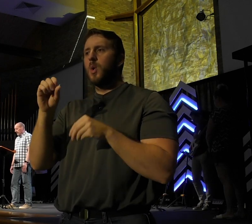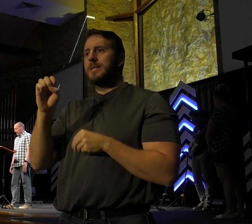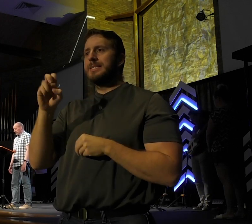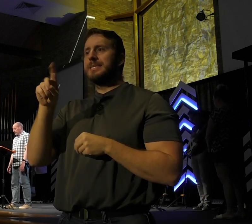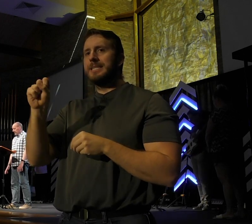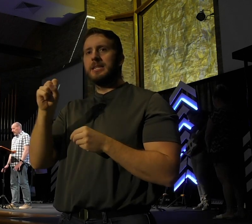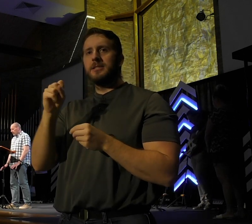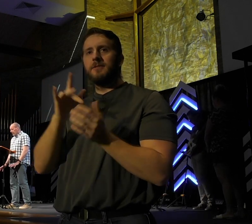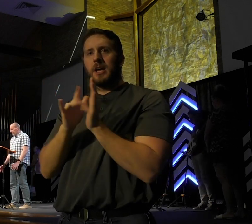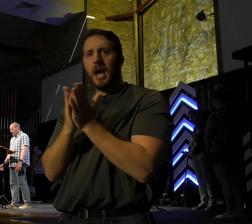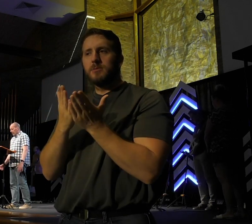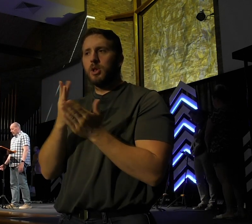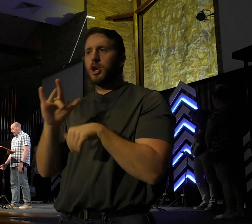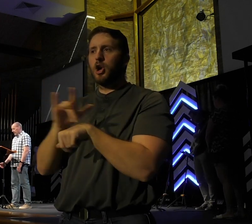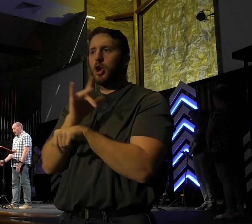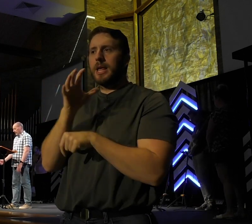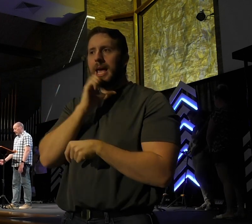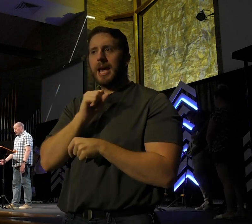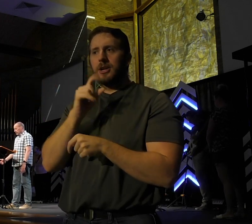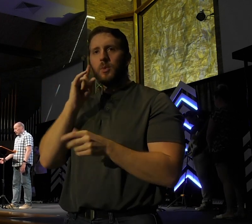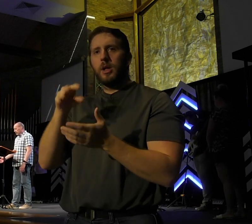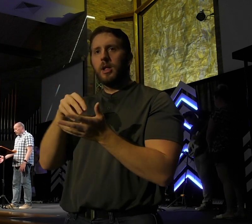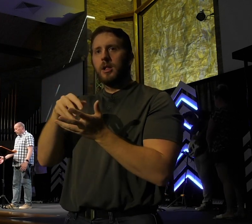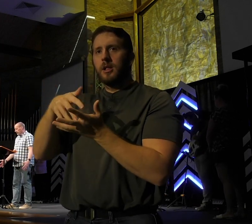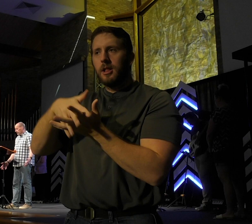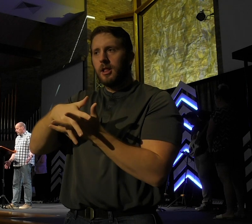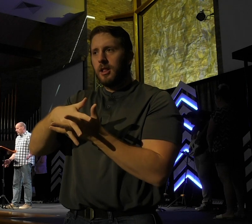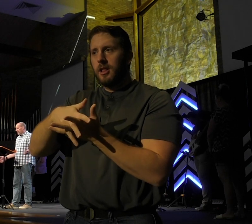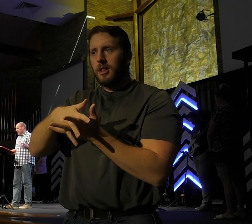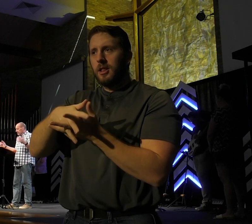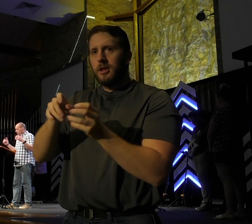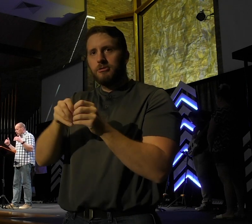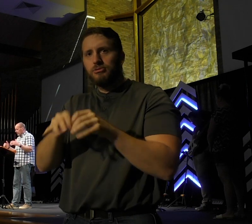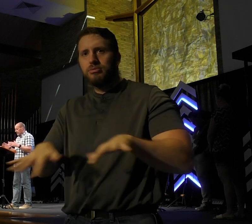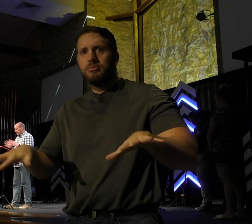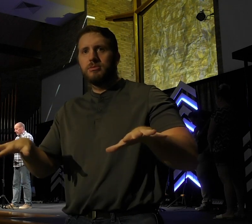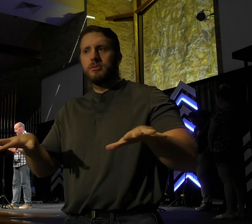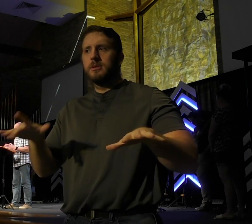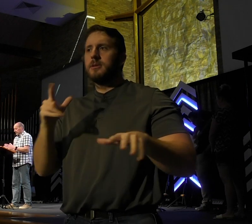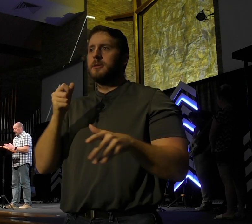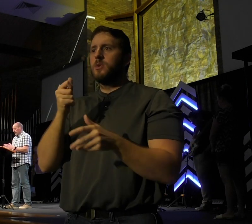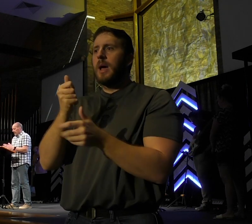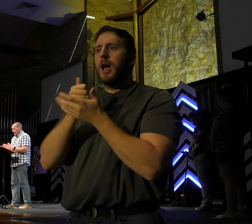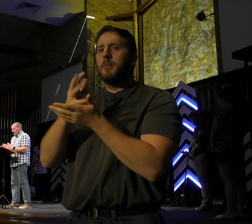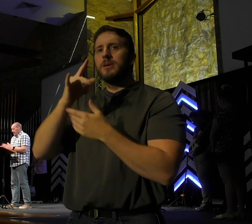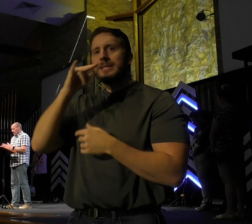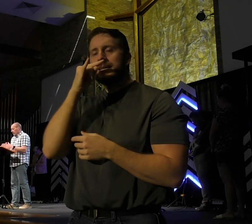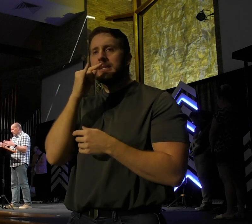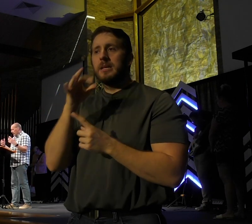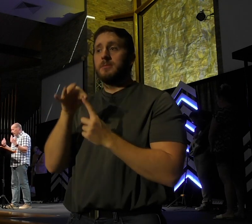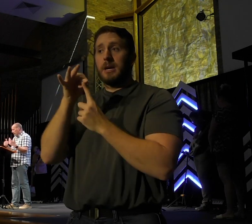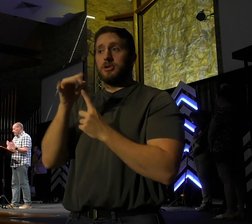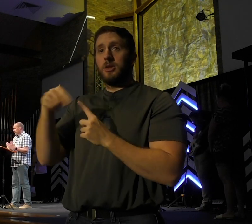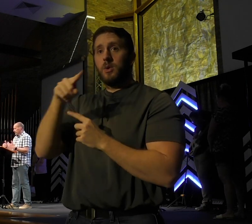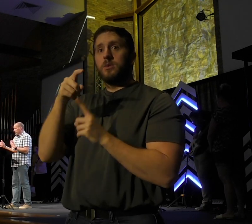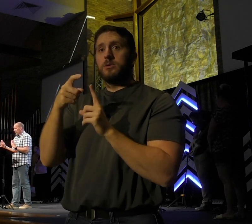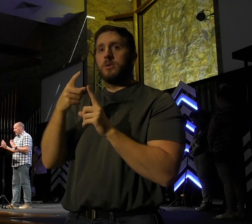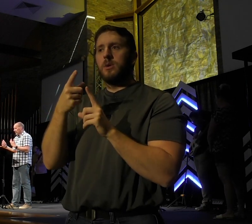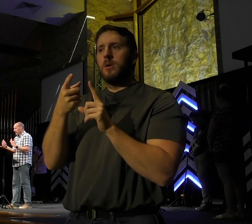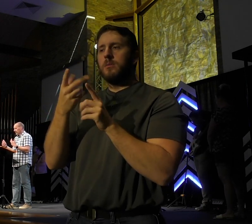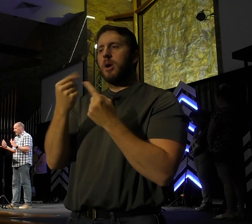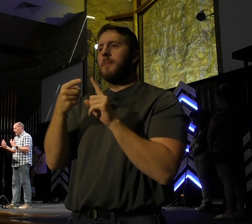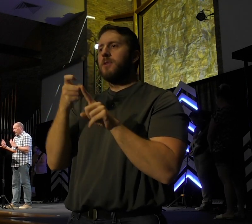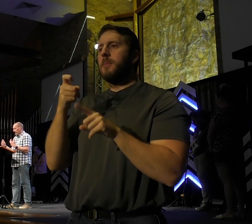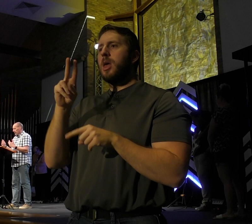at an early age that it might take root. So would you bring to us many kids, especially those who come from an